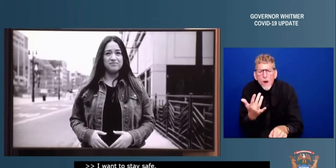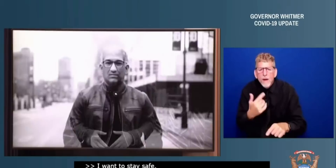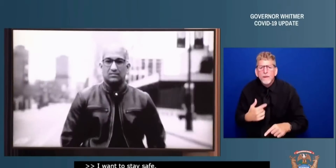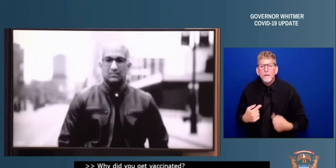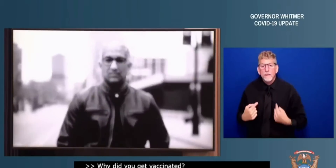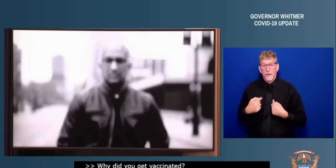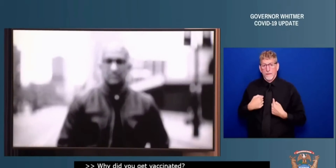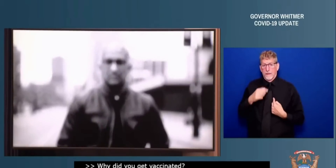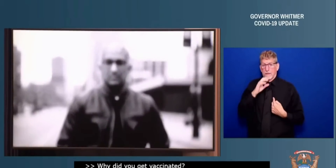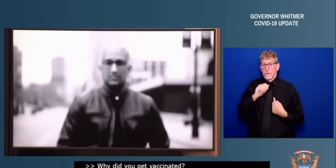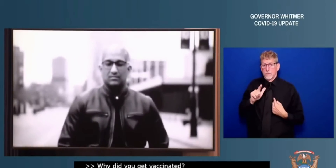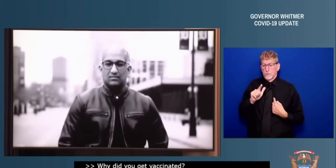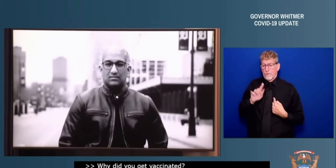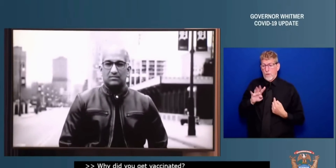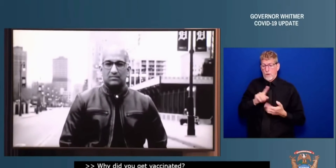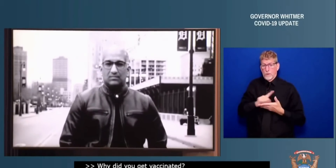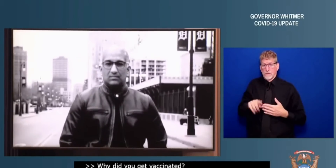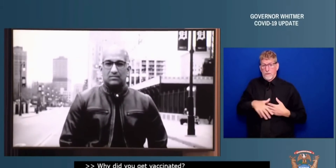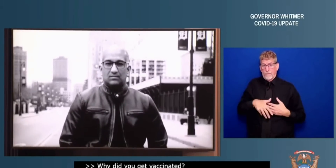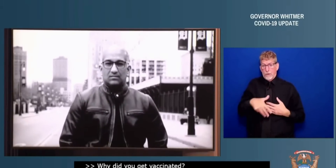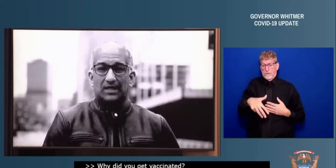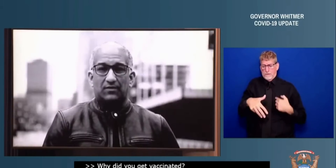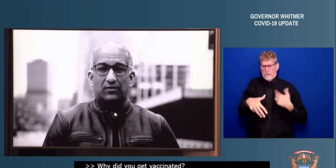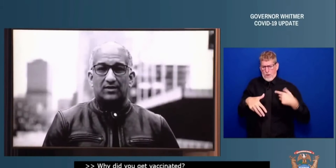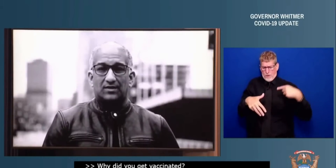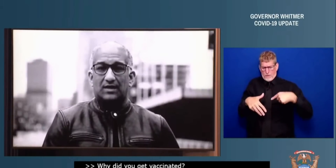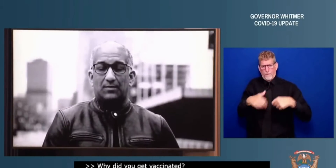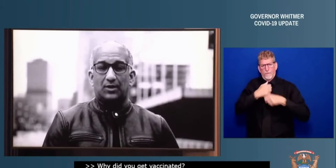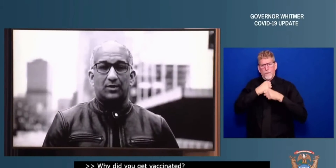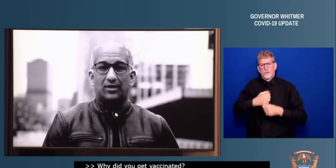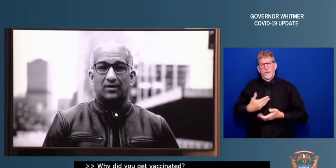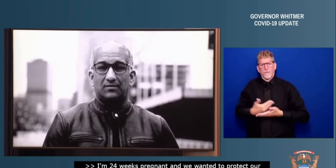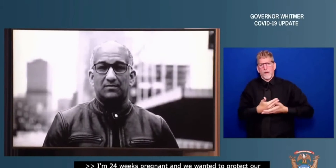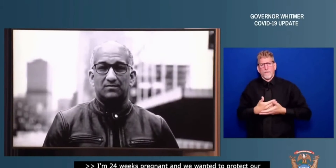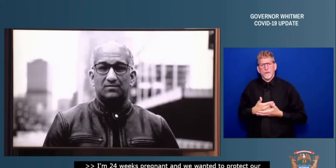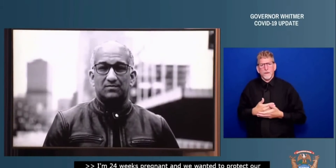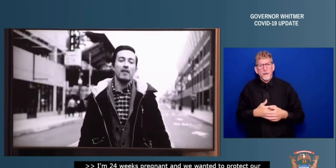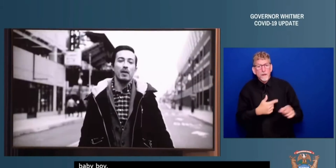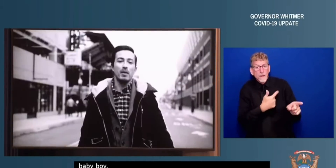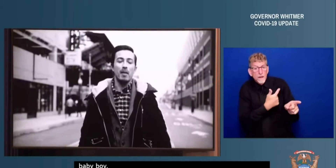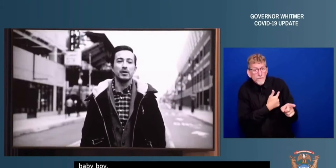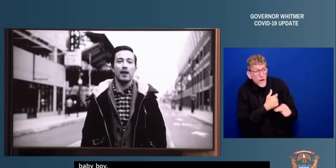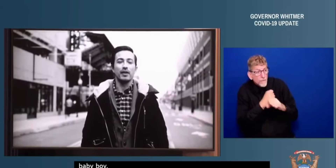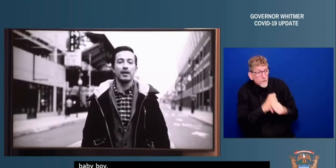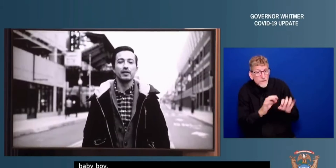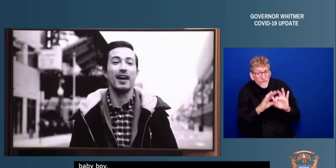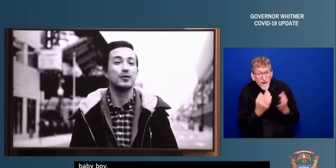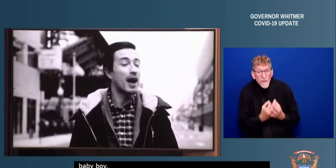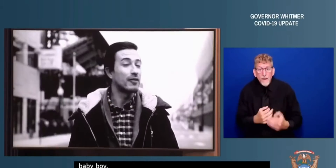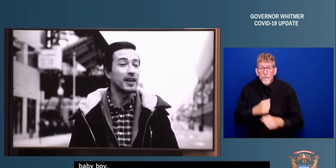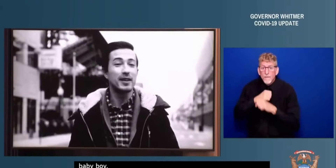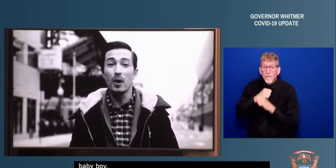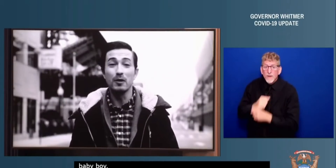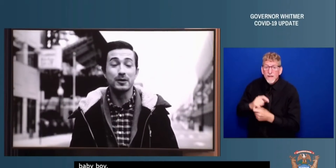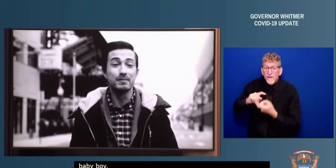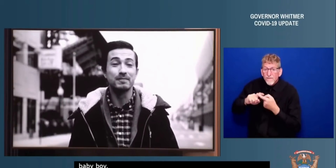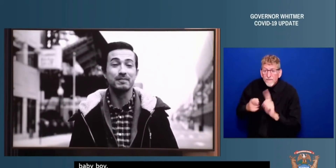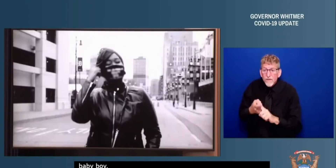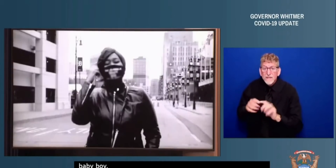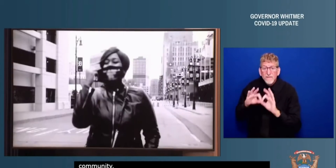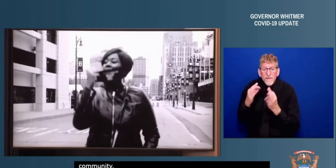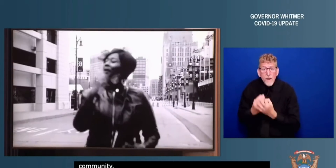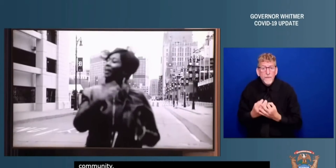boy. Get vaccinated to protect my family, protect my friends, and help our community. To keep my family members healthy and traveling the